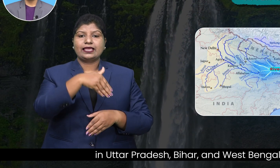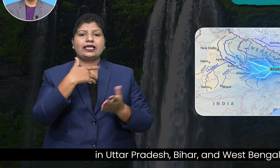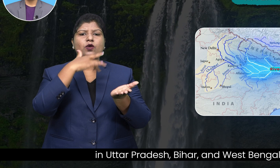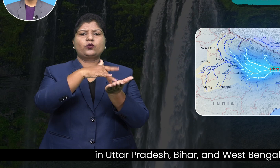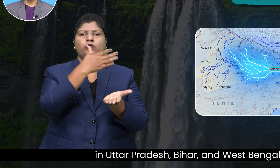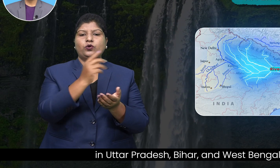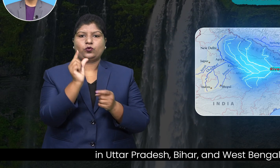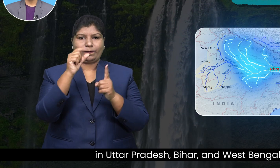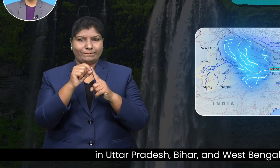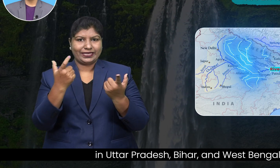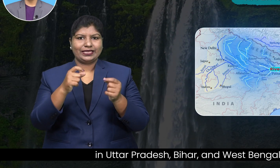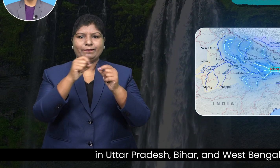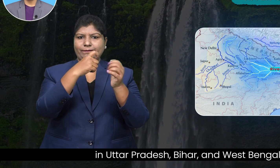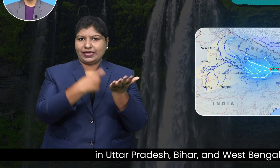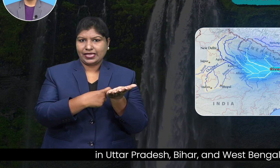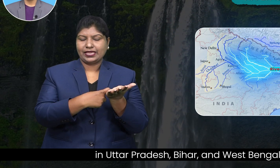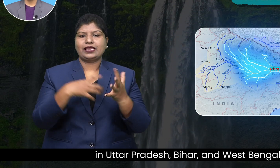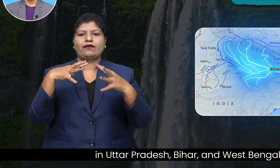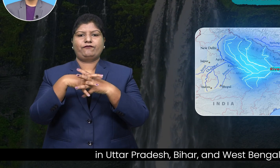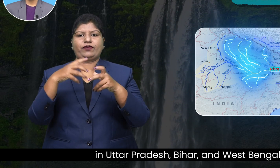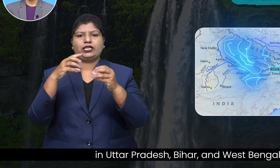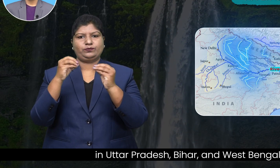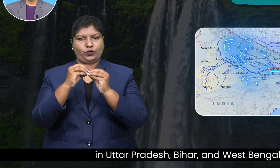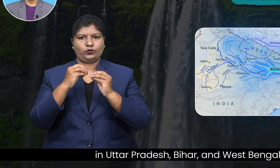Bihar, and West Bengal.